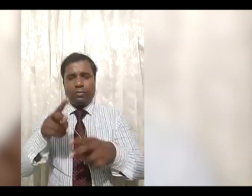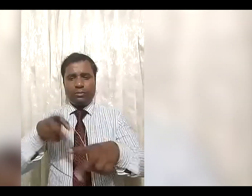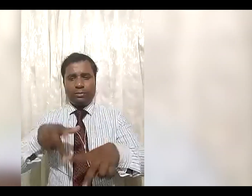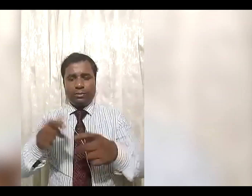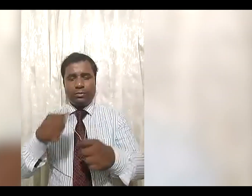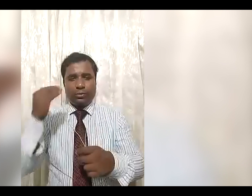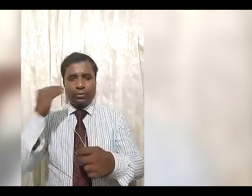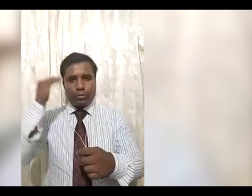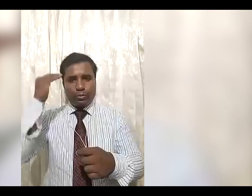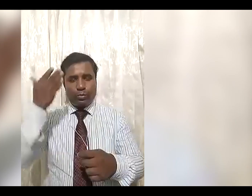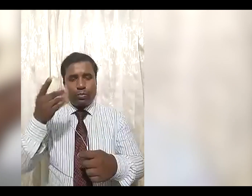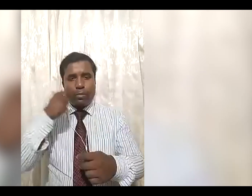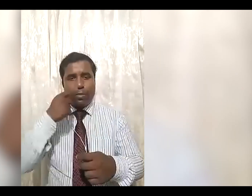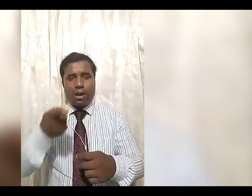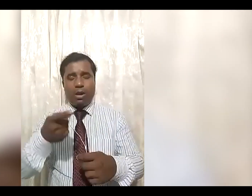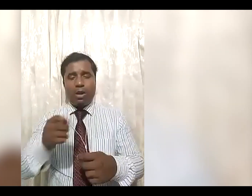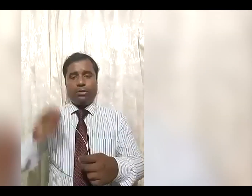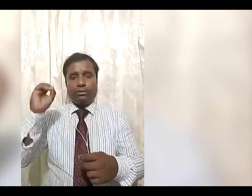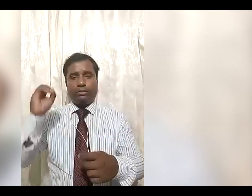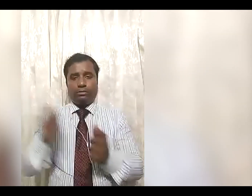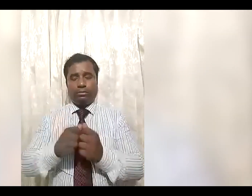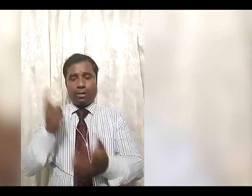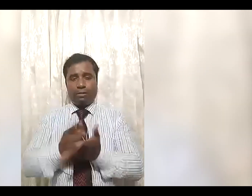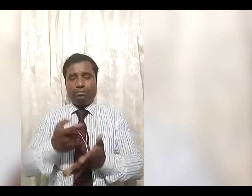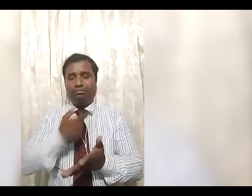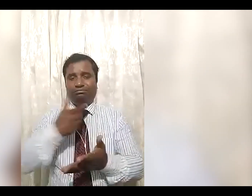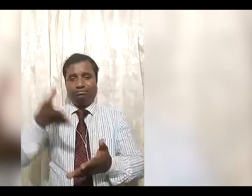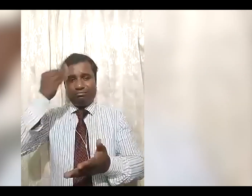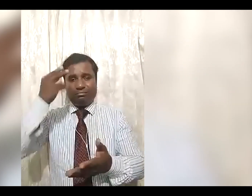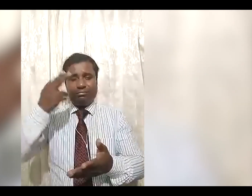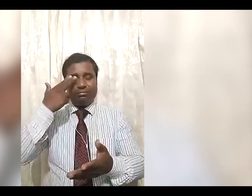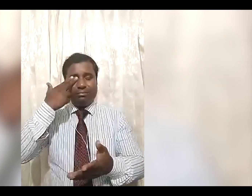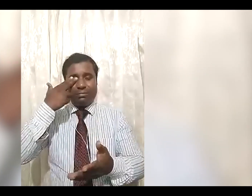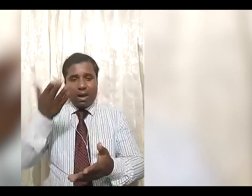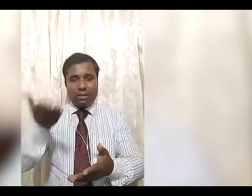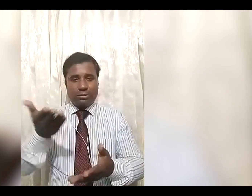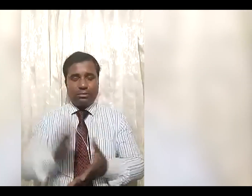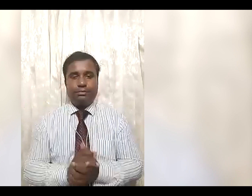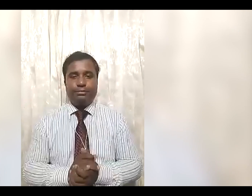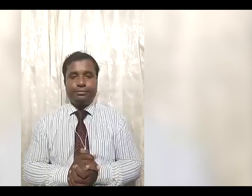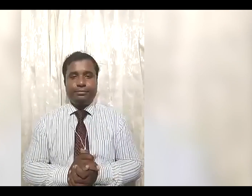this is the reality of the most visually impaired person. So